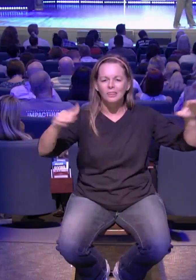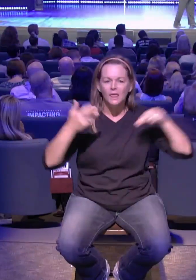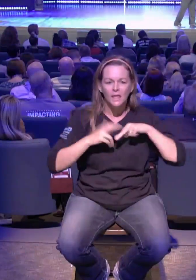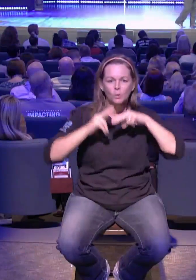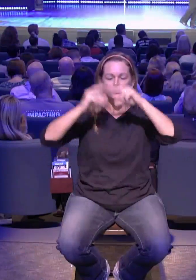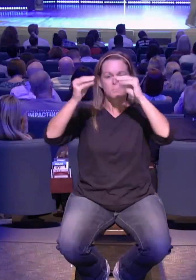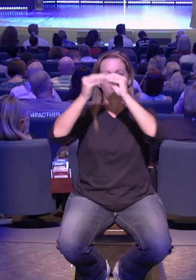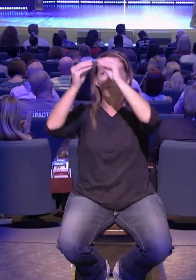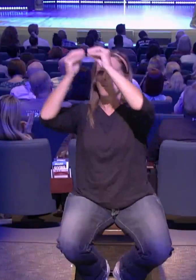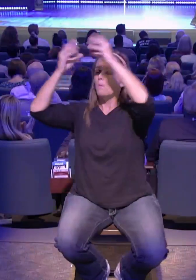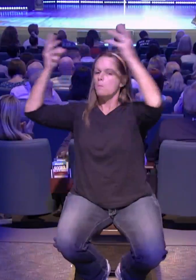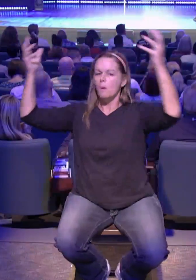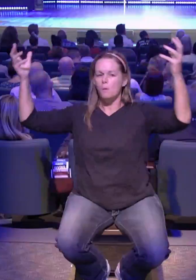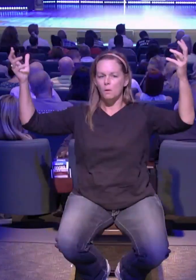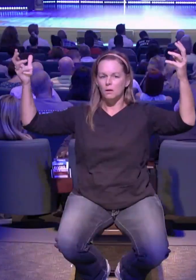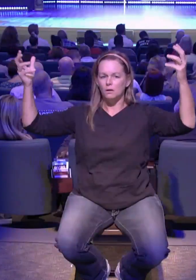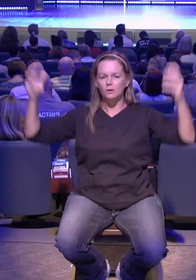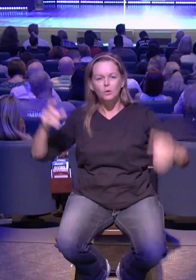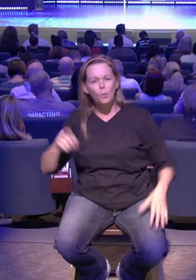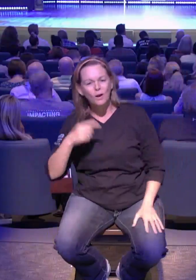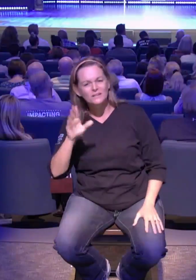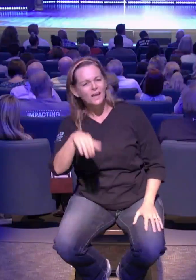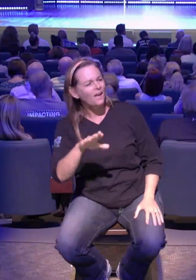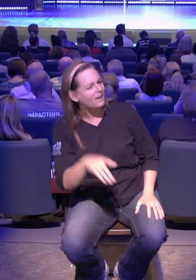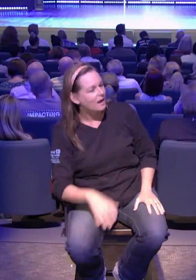Don't you want them to say about you one day,